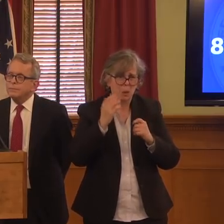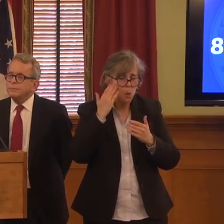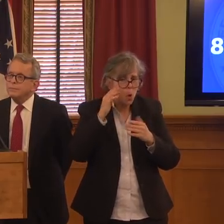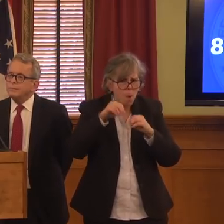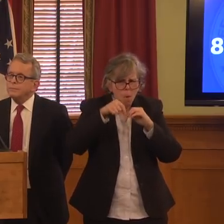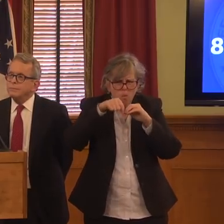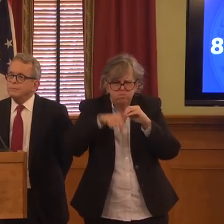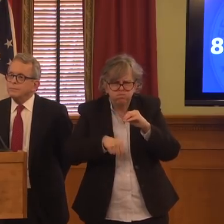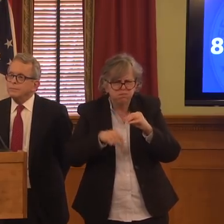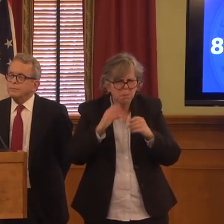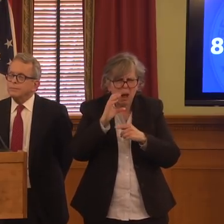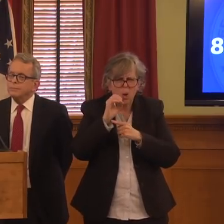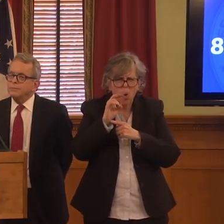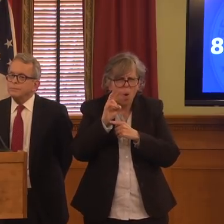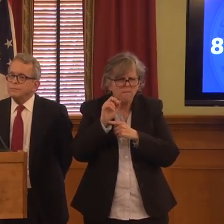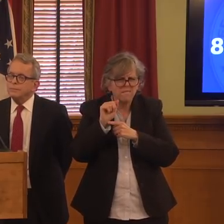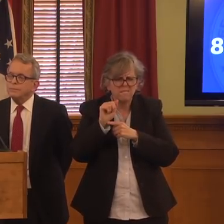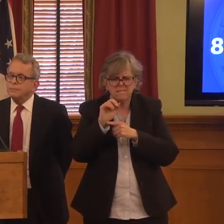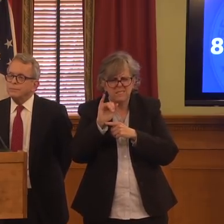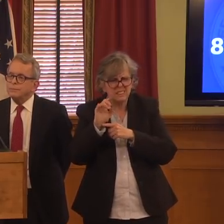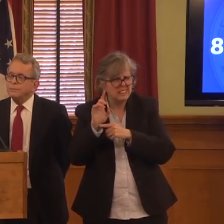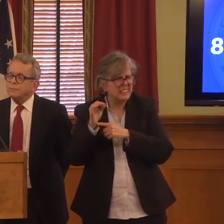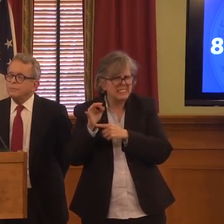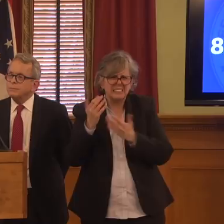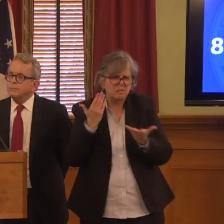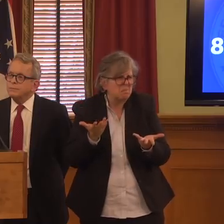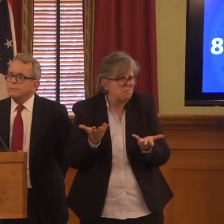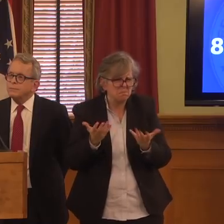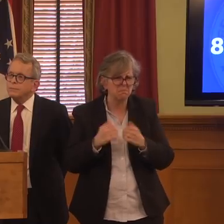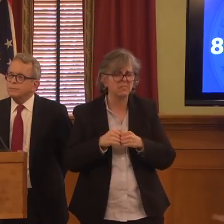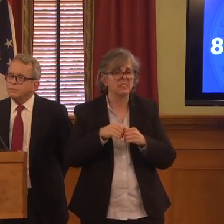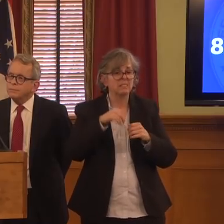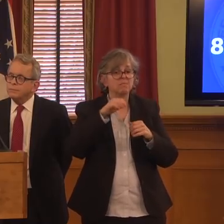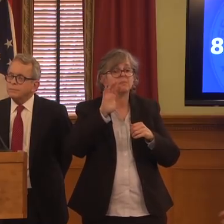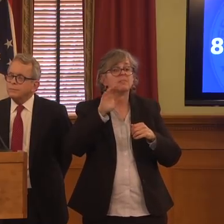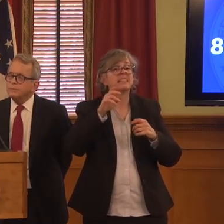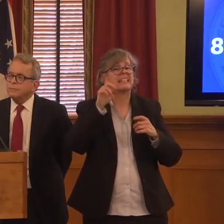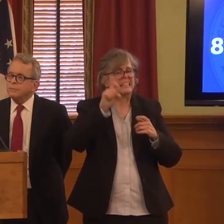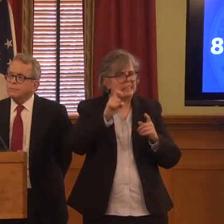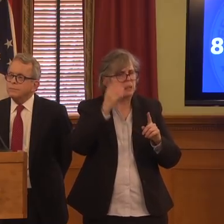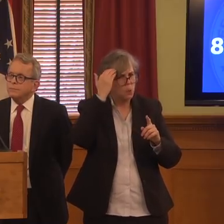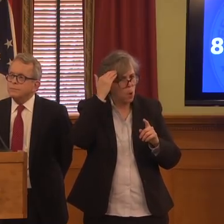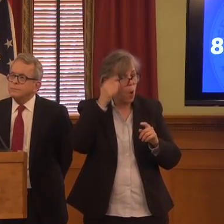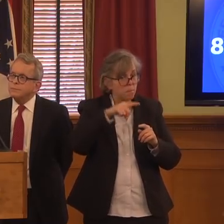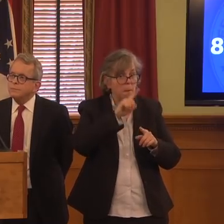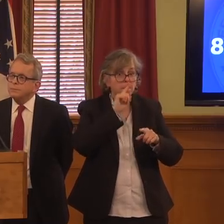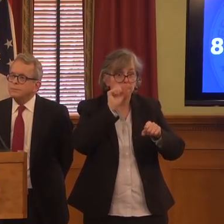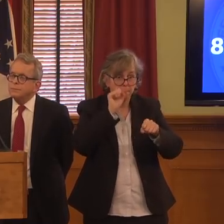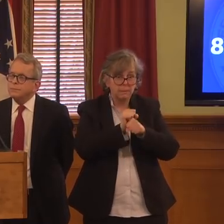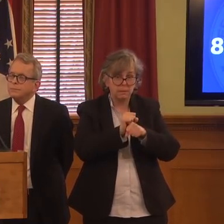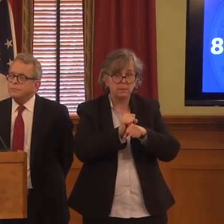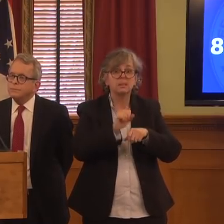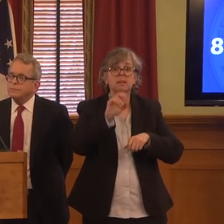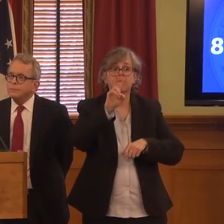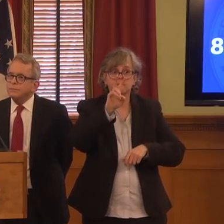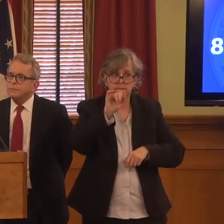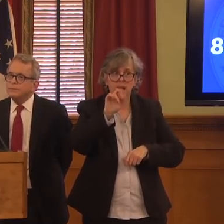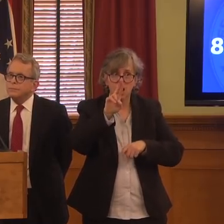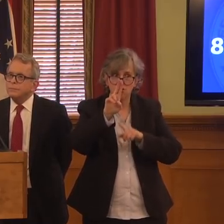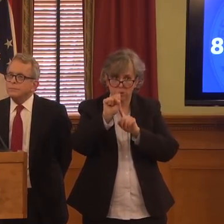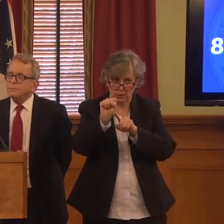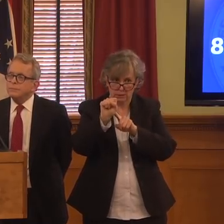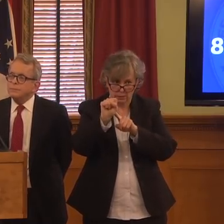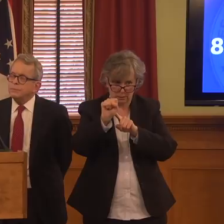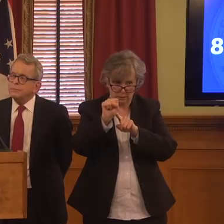to do a good clinical diagnosis. This is a virus, this is an infection, and there isn't time for a CME course on